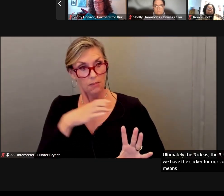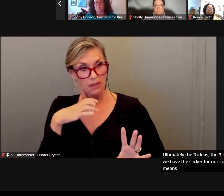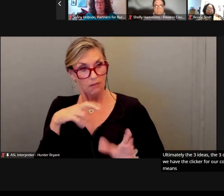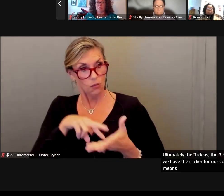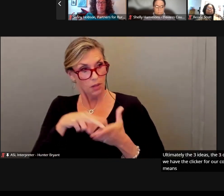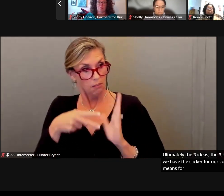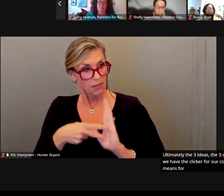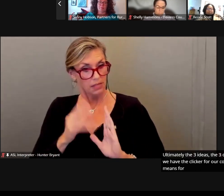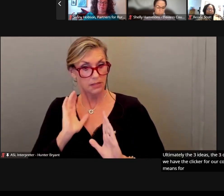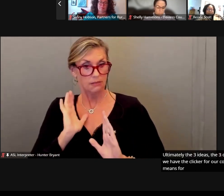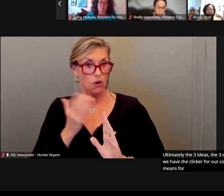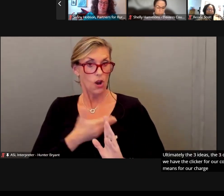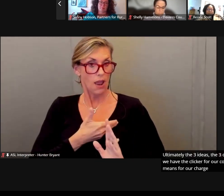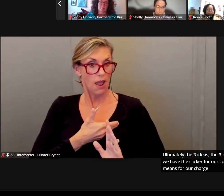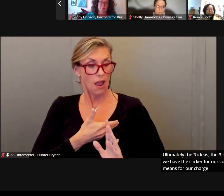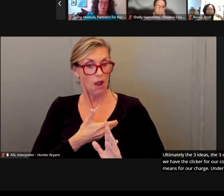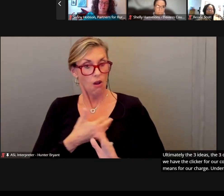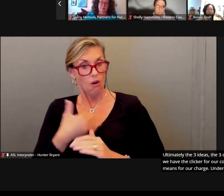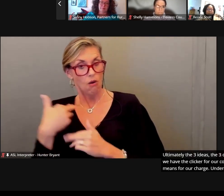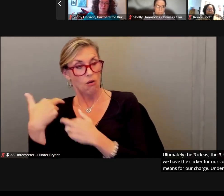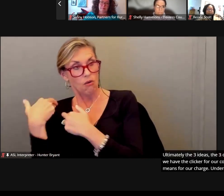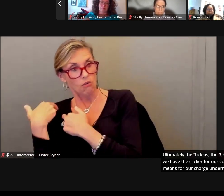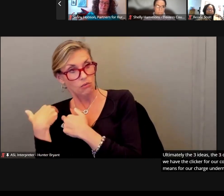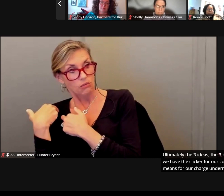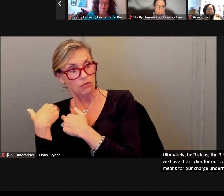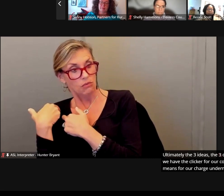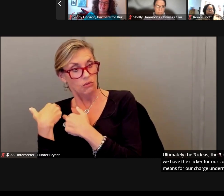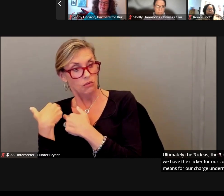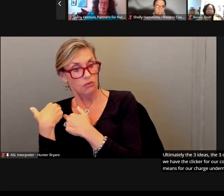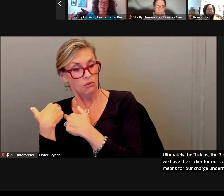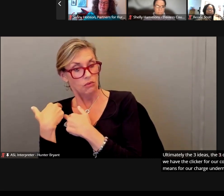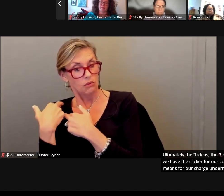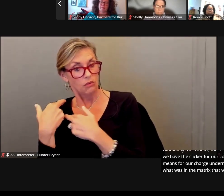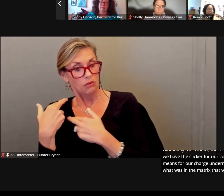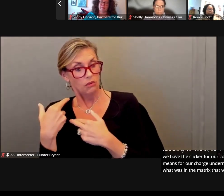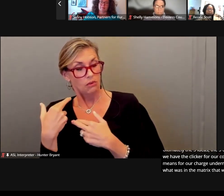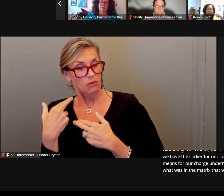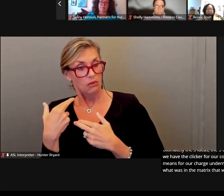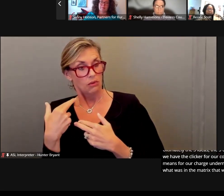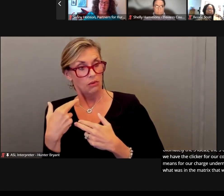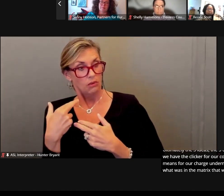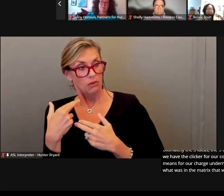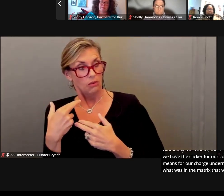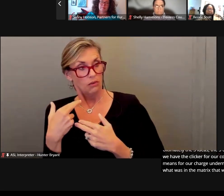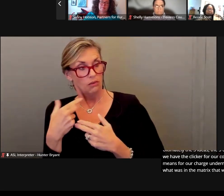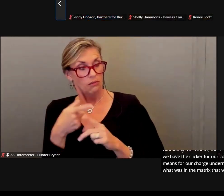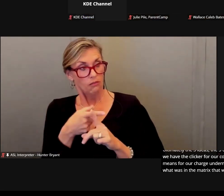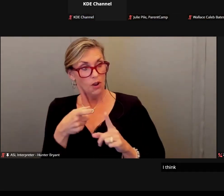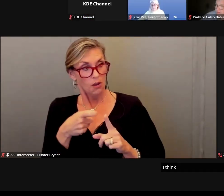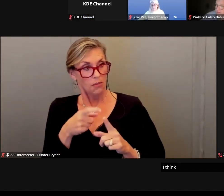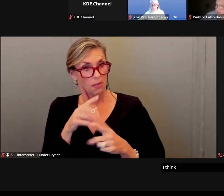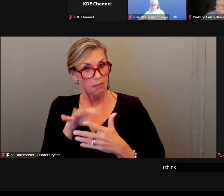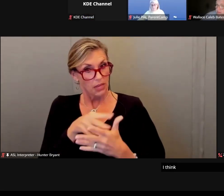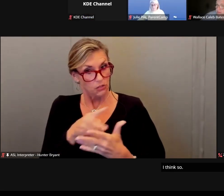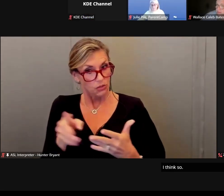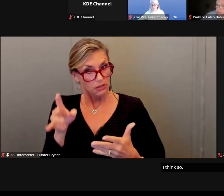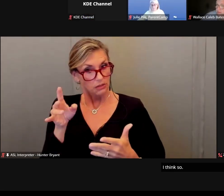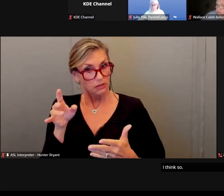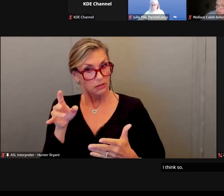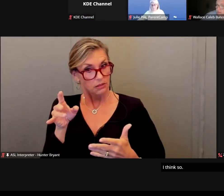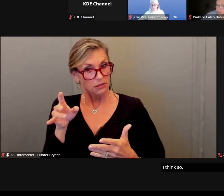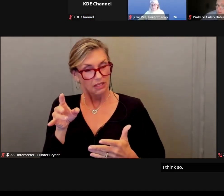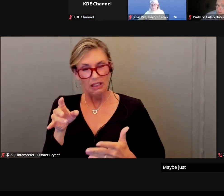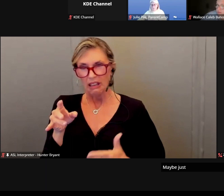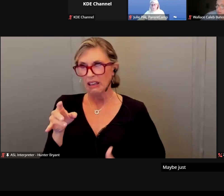charge underneath that, pulling from what was in the matrix that was populated. I think so. Okay. Maybe just